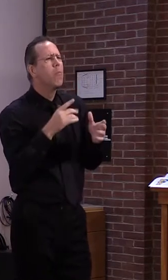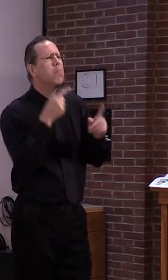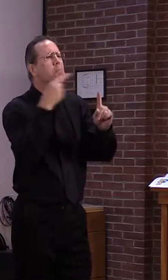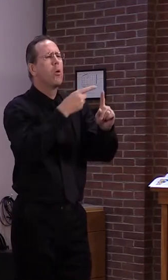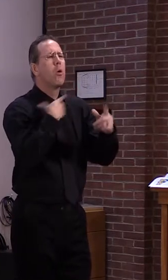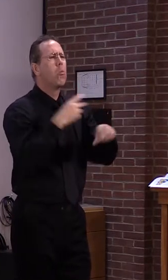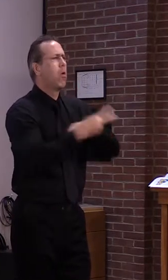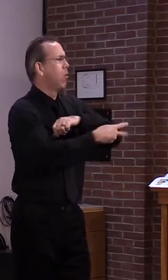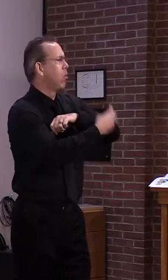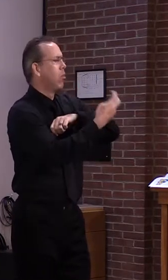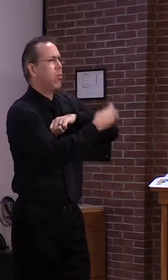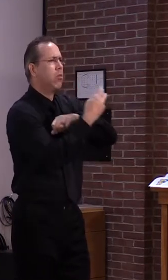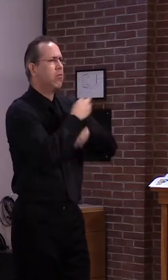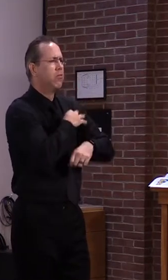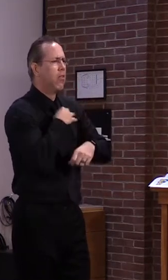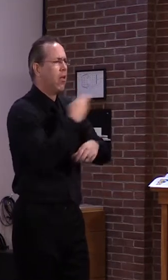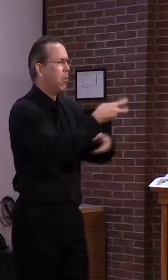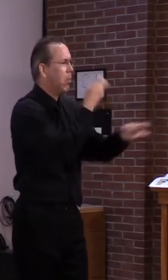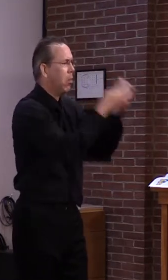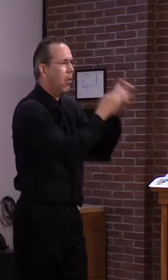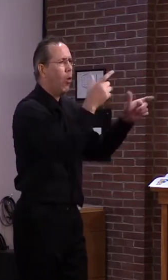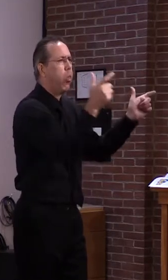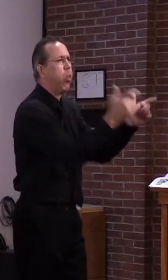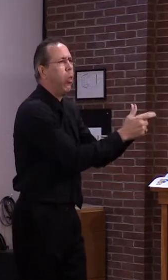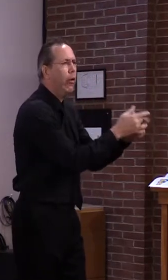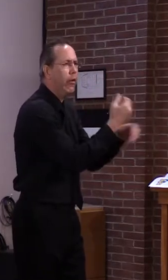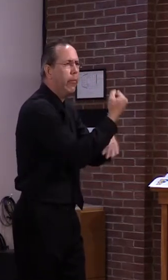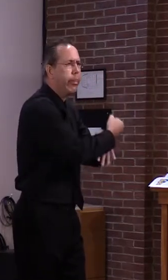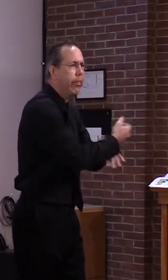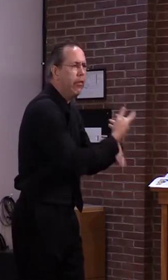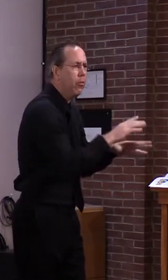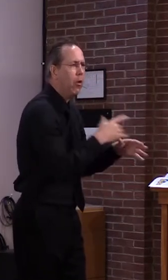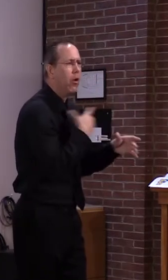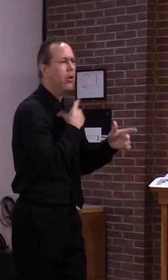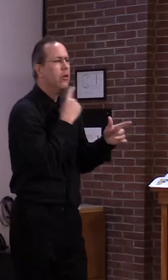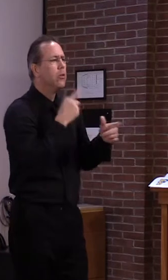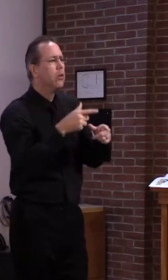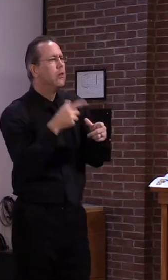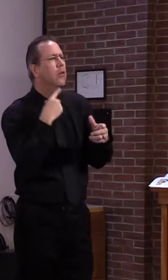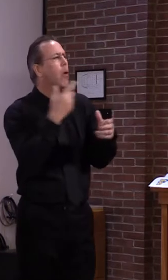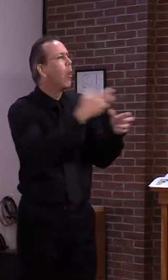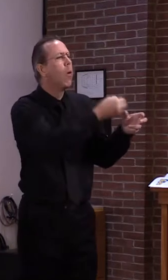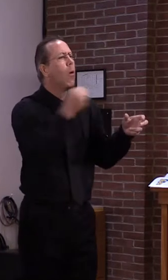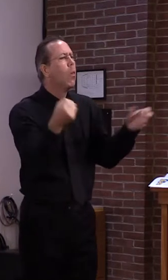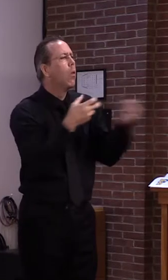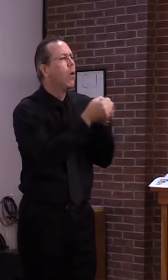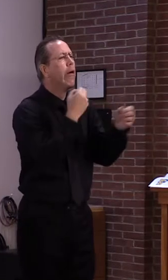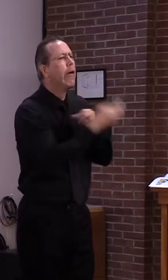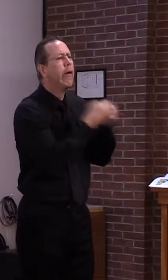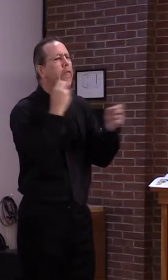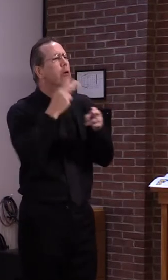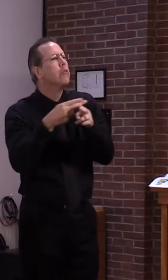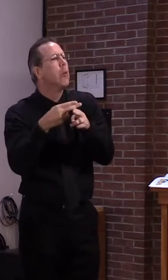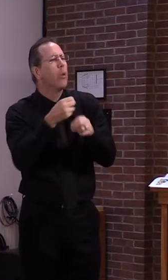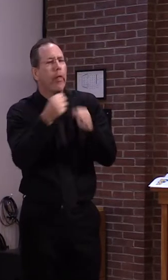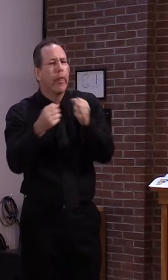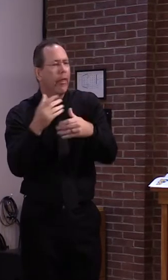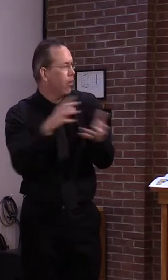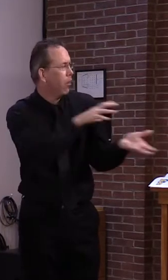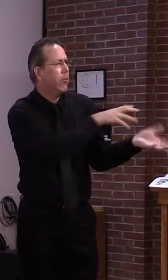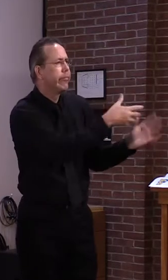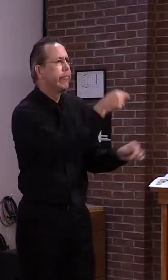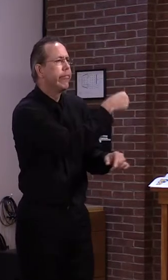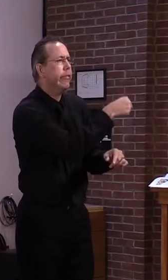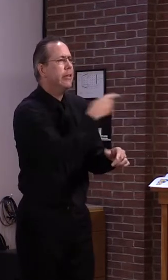order to staff what is a temporary system that we're putting up. So I think, you know, staffing is definitely one of the